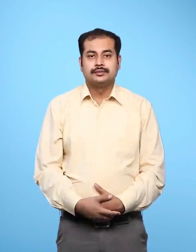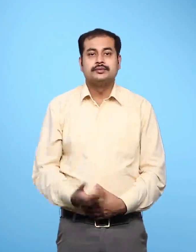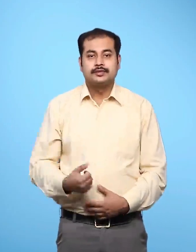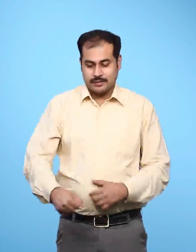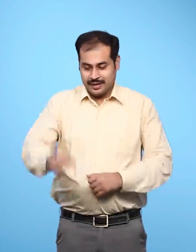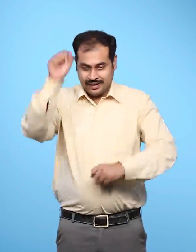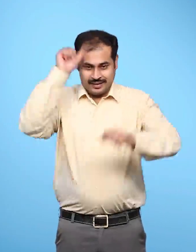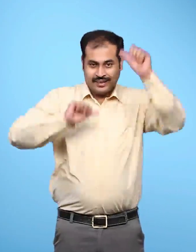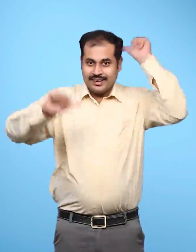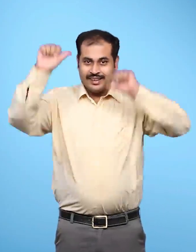To take a bath.